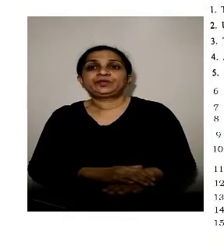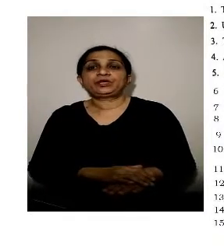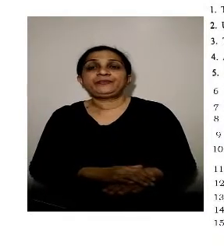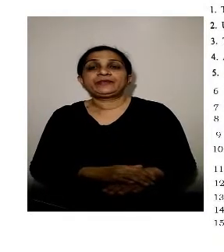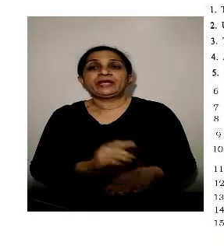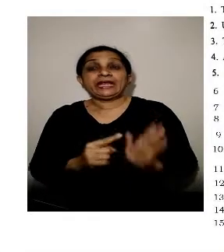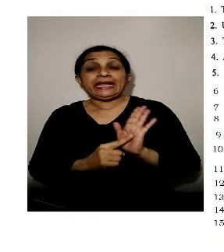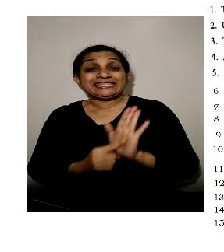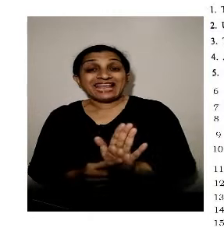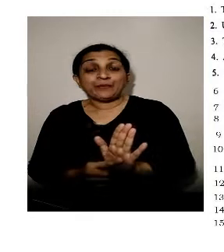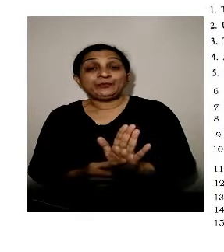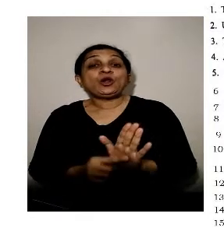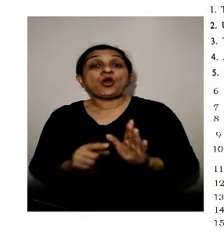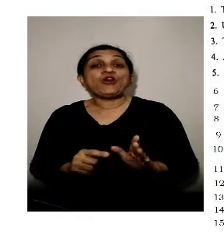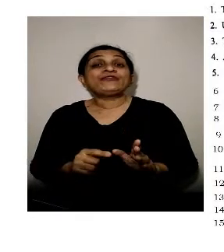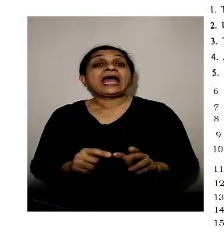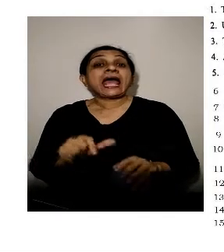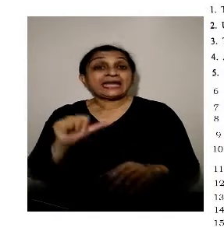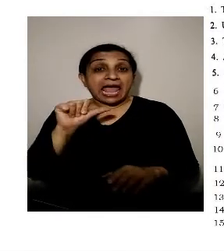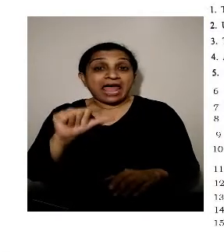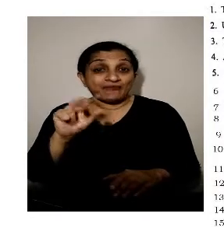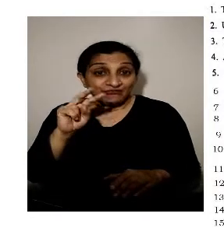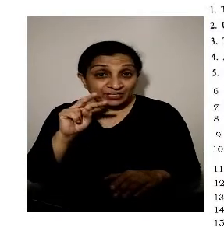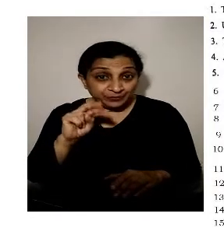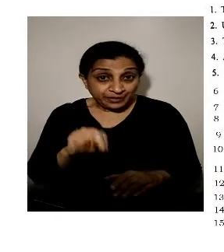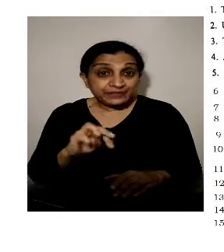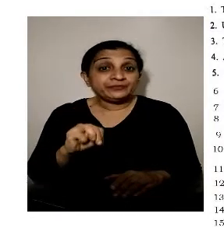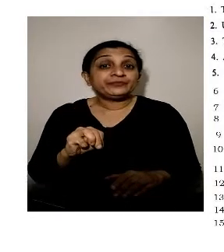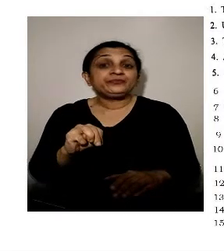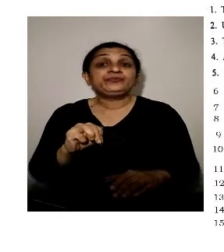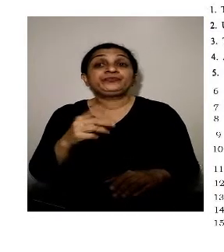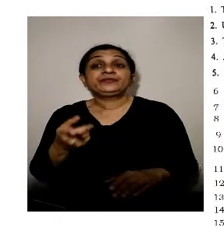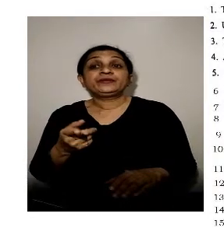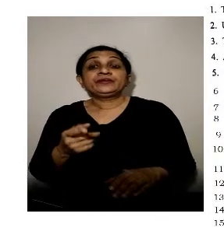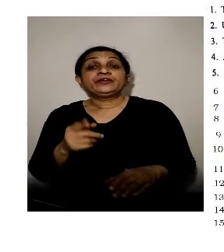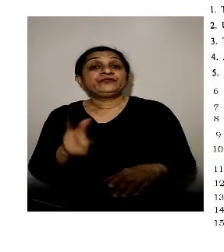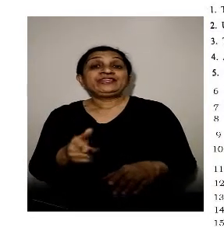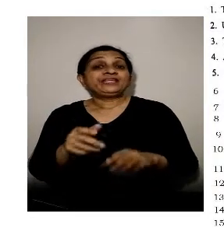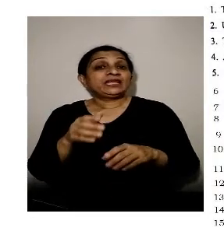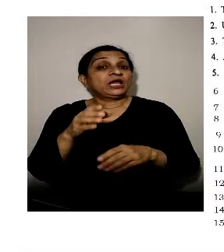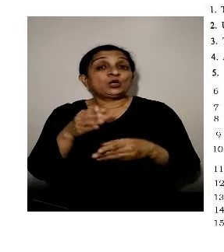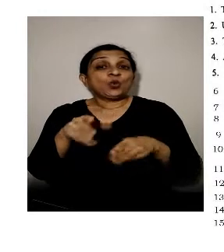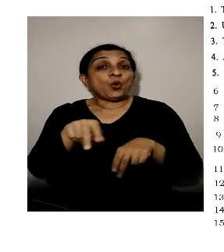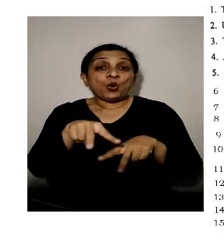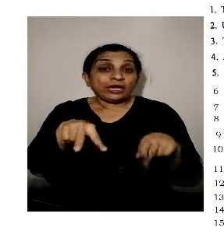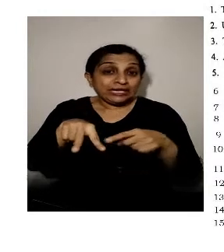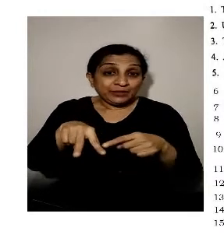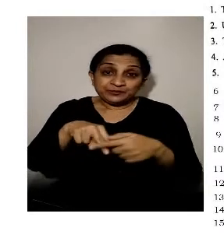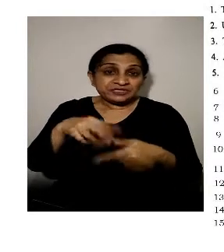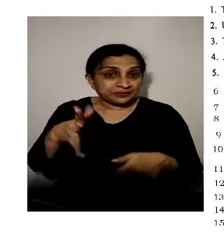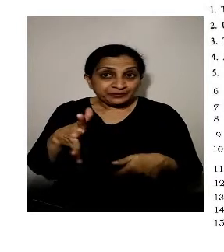An example of an amphibian with no